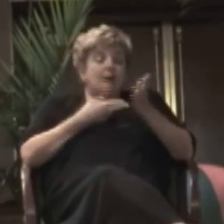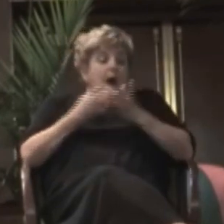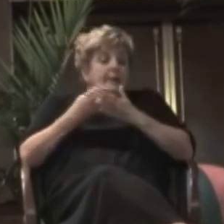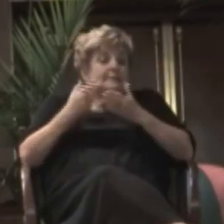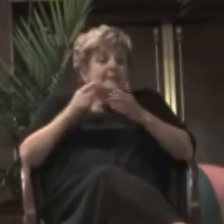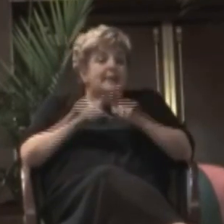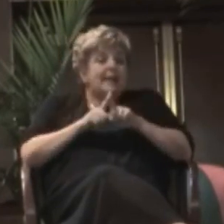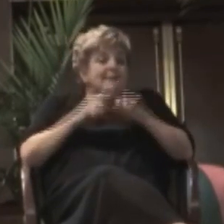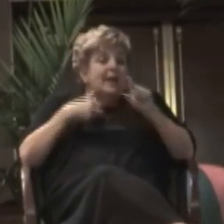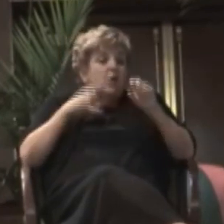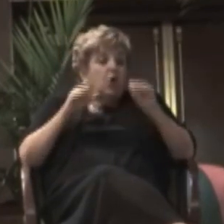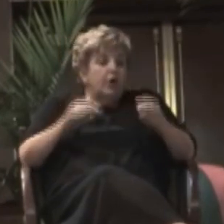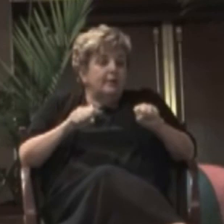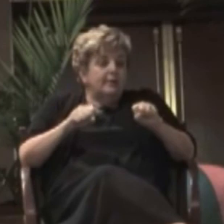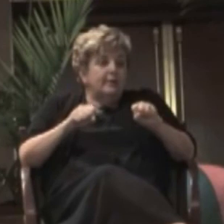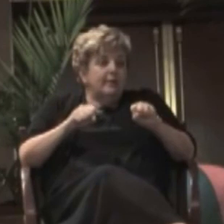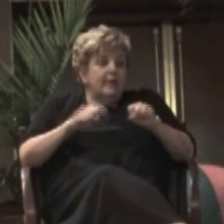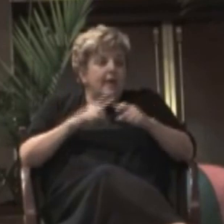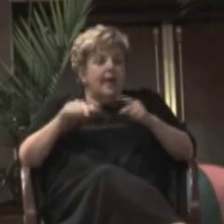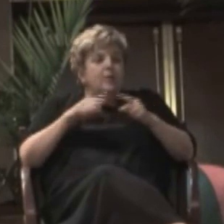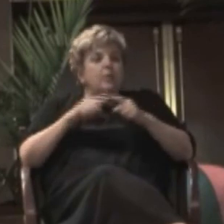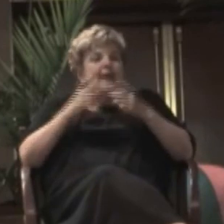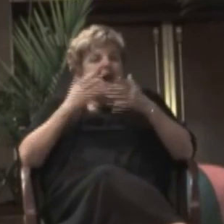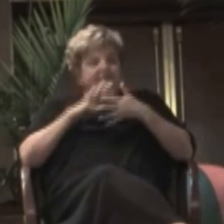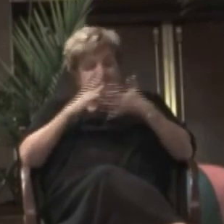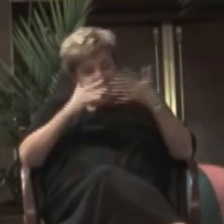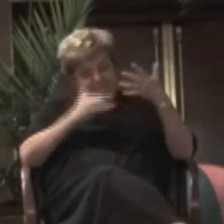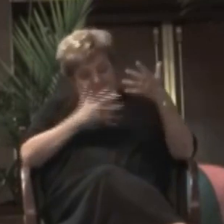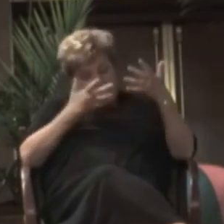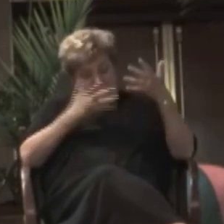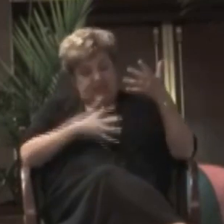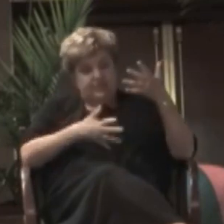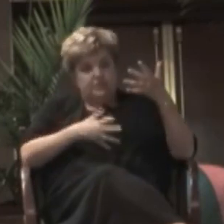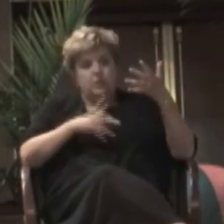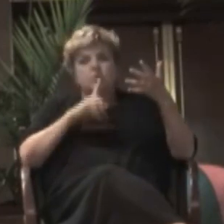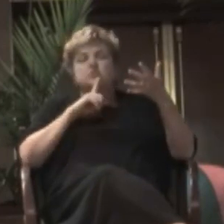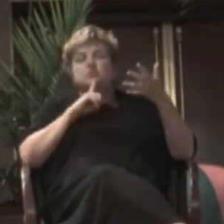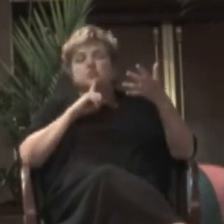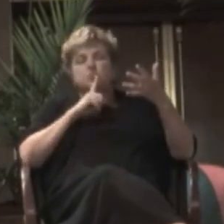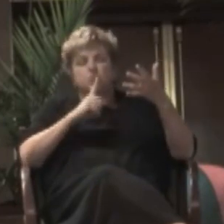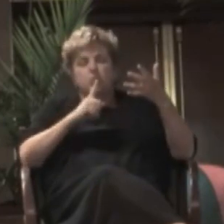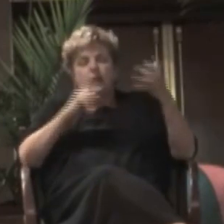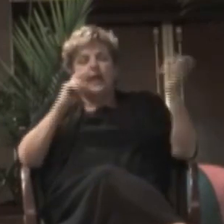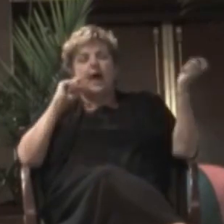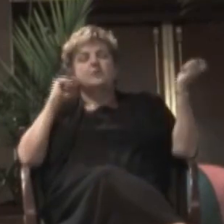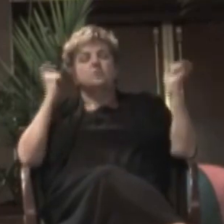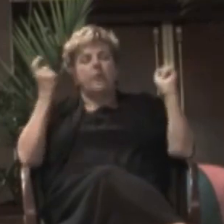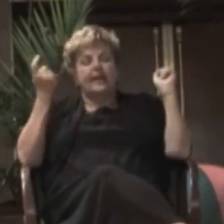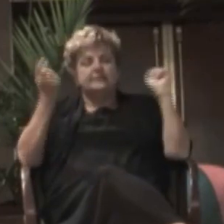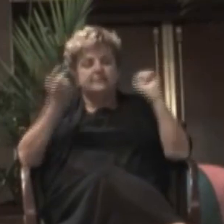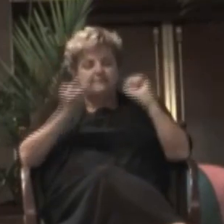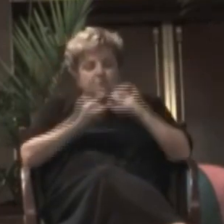a transforming experience. Transforming. The program worked as well for me at a maximum